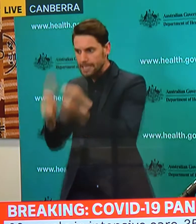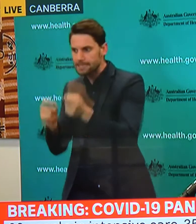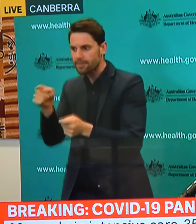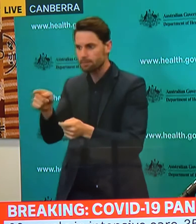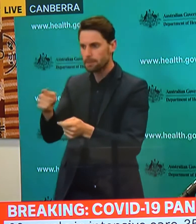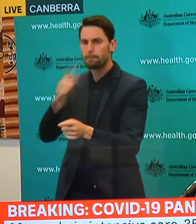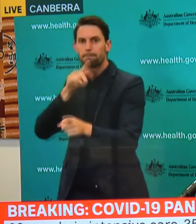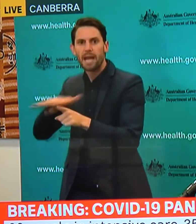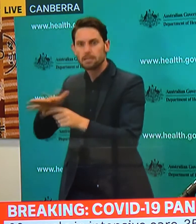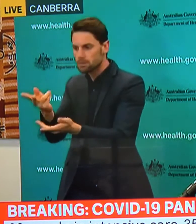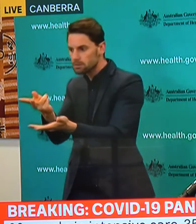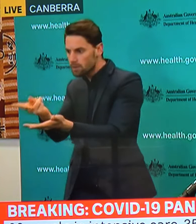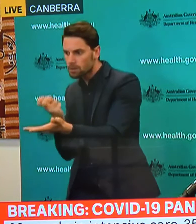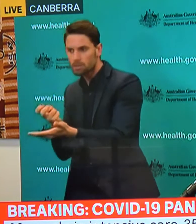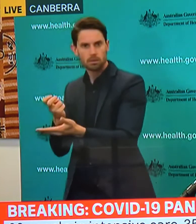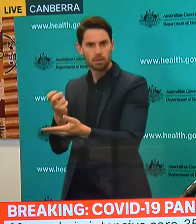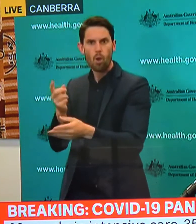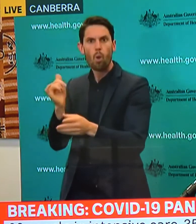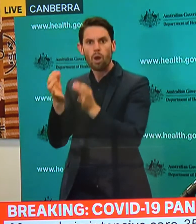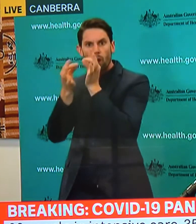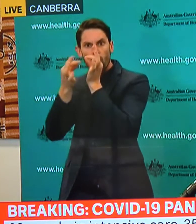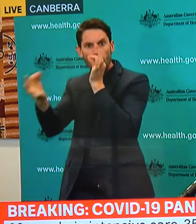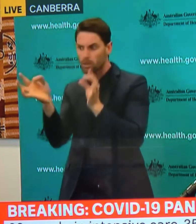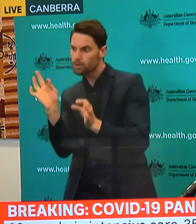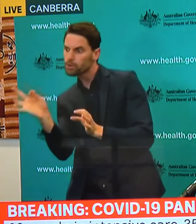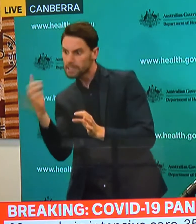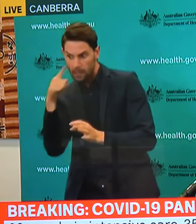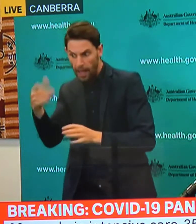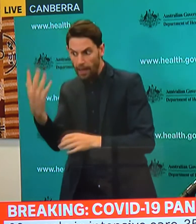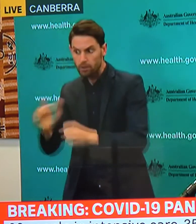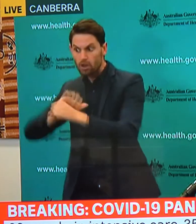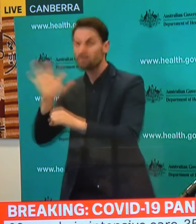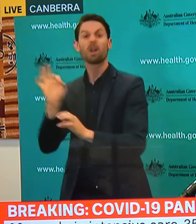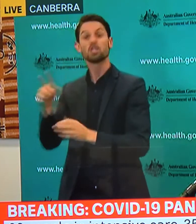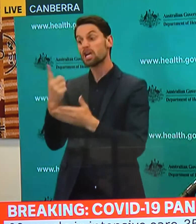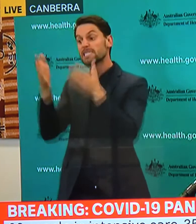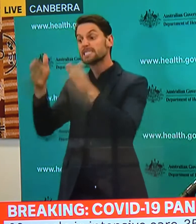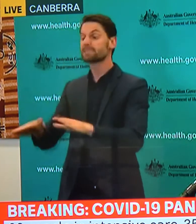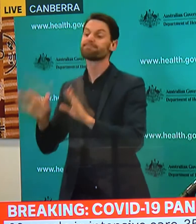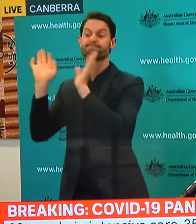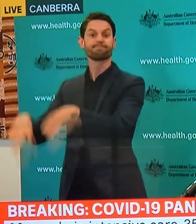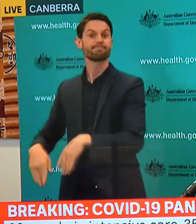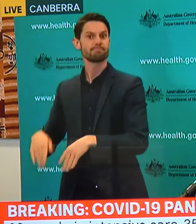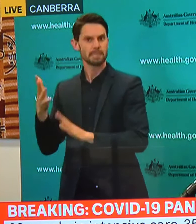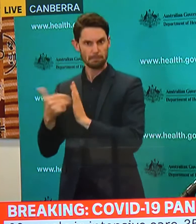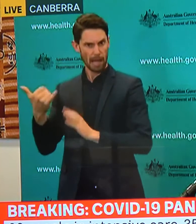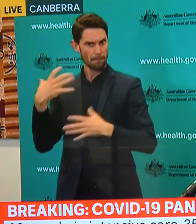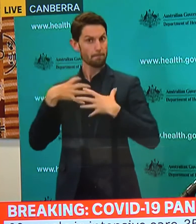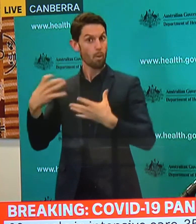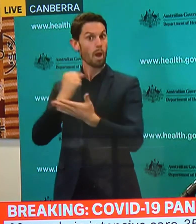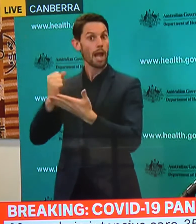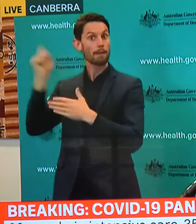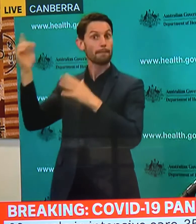something we're seeing in Australia as well? And is there a potential that a lot of these deaths are actually due to